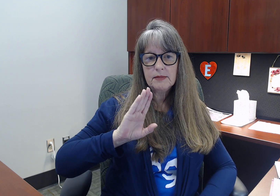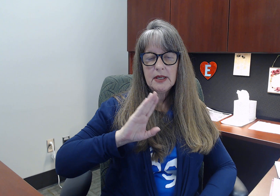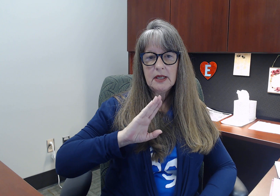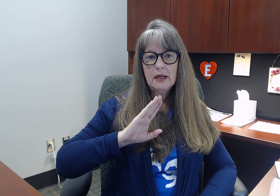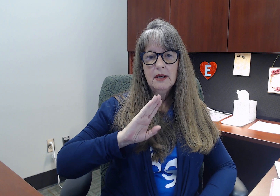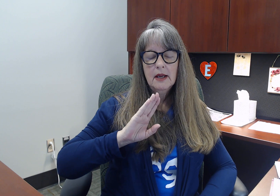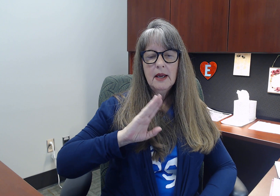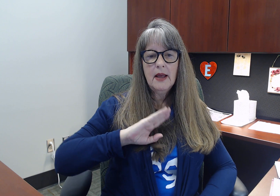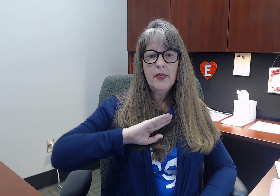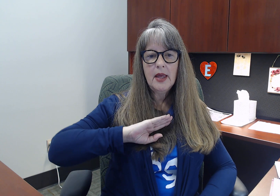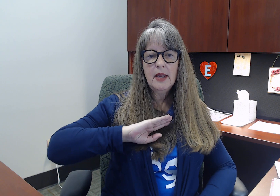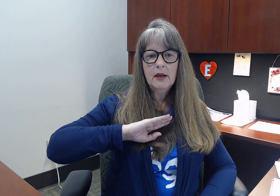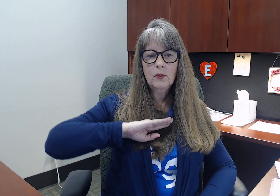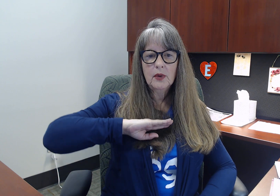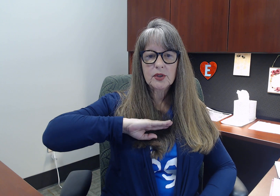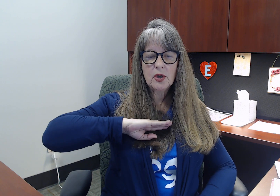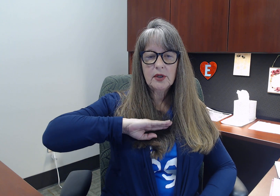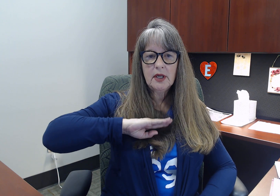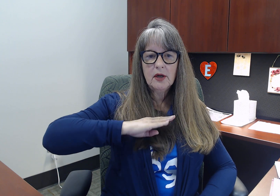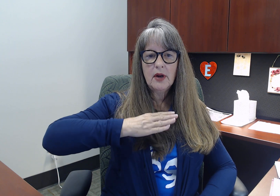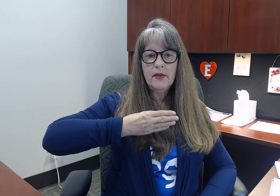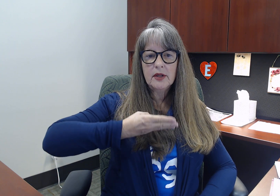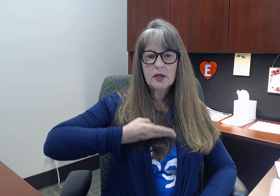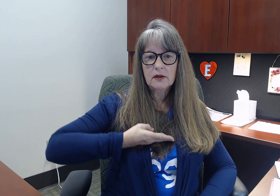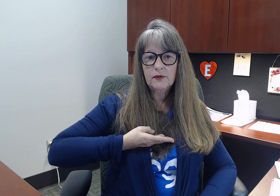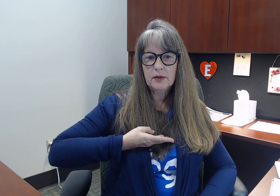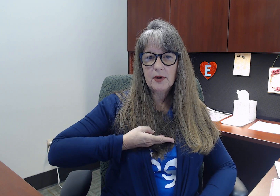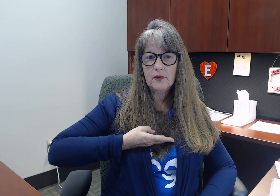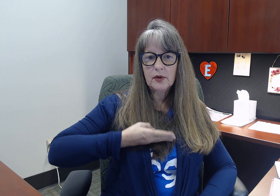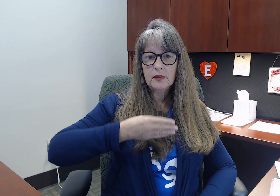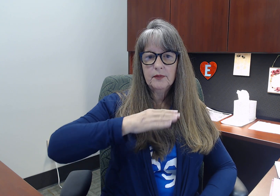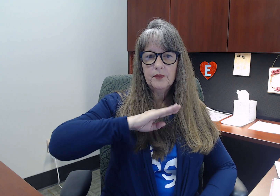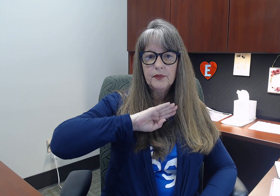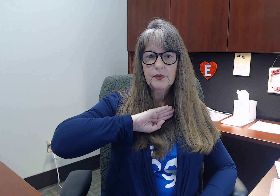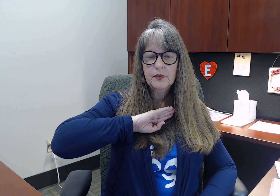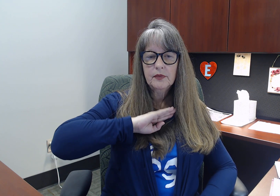B, and then we're starting here, and then it's going to flip over.